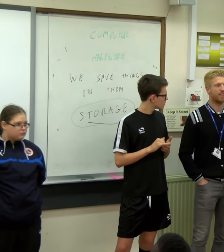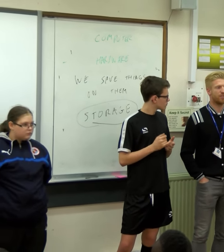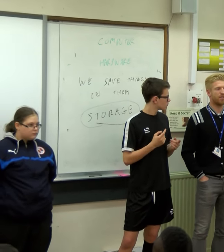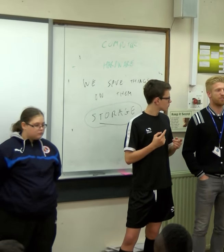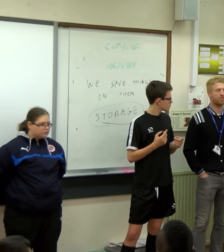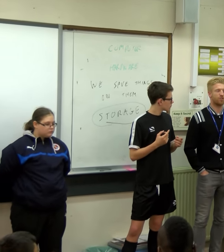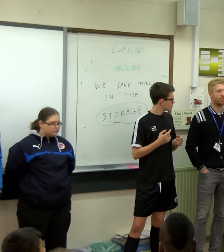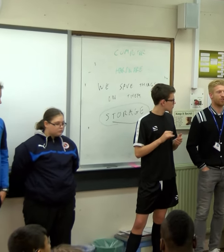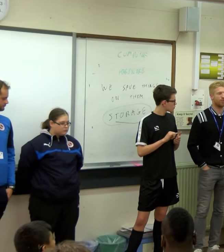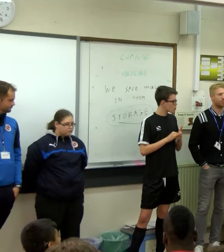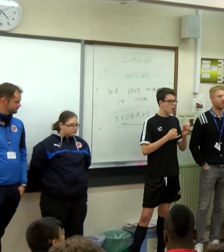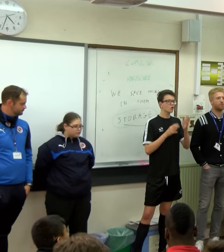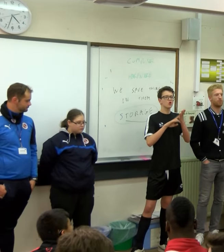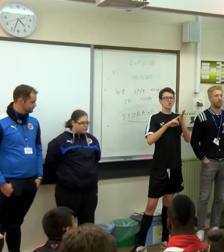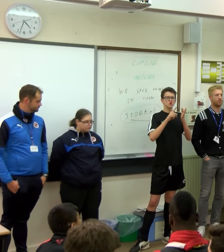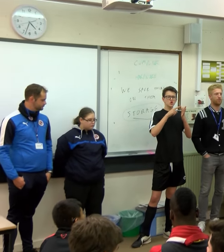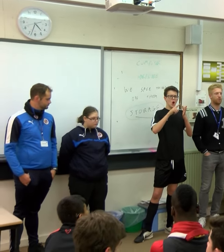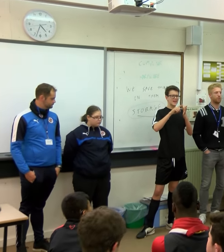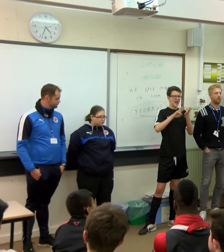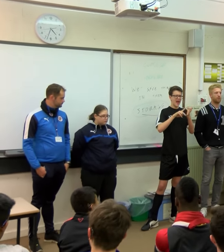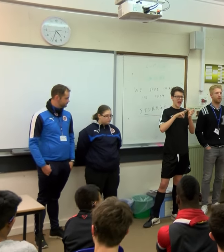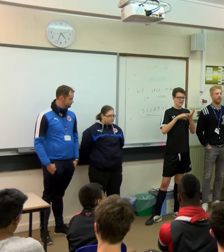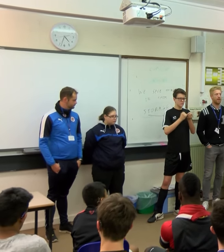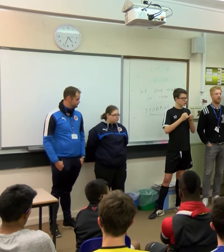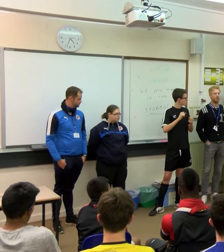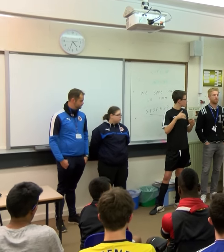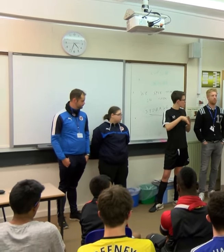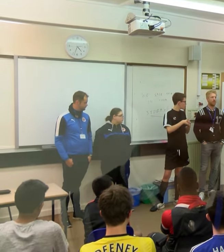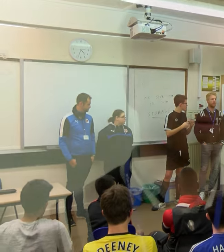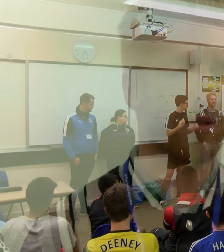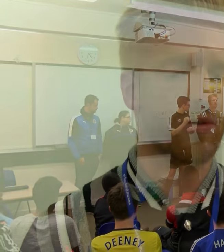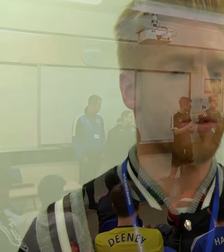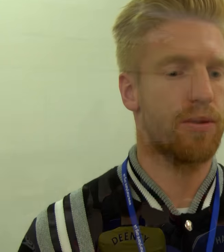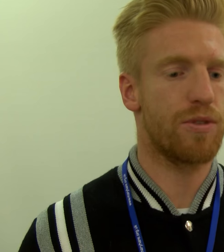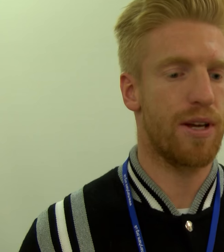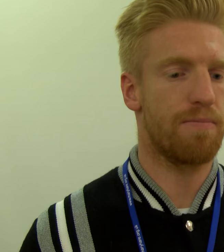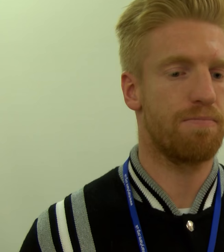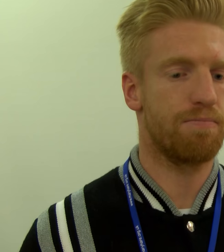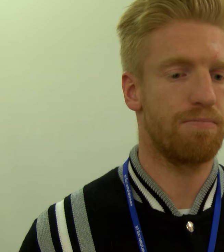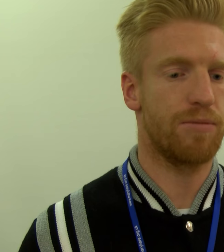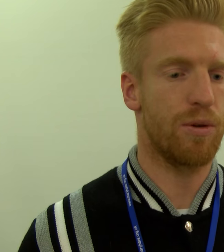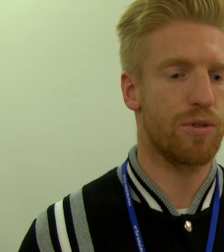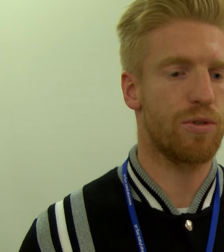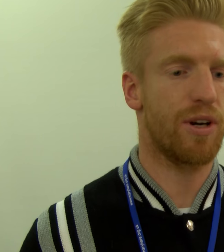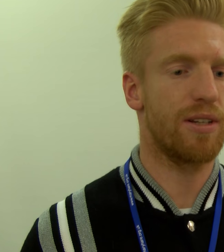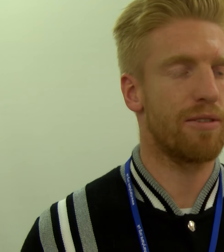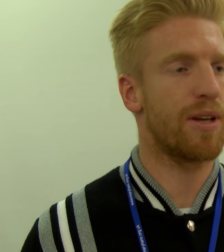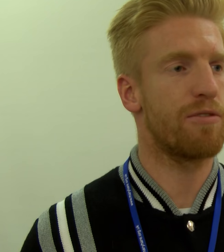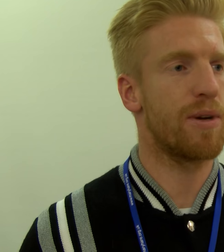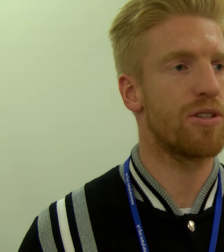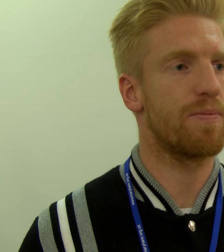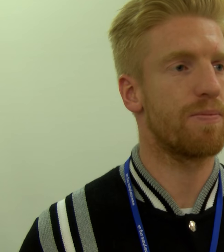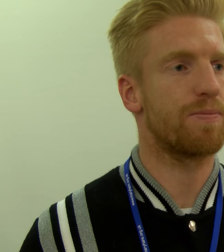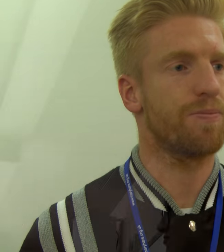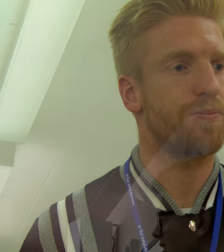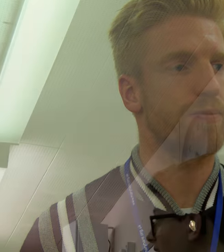footballers and about their careers and stuff so yeah it was good and it was great to give them